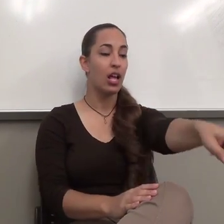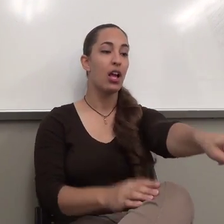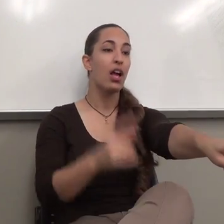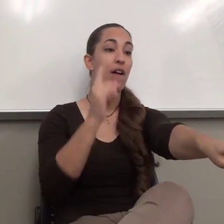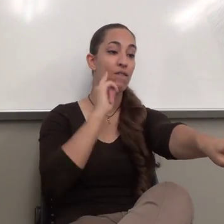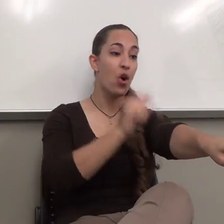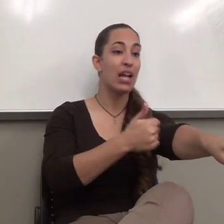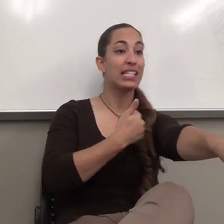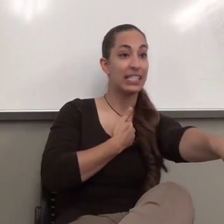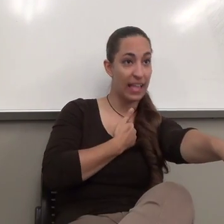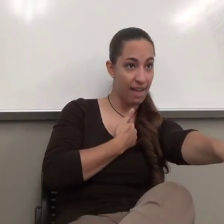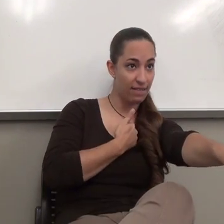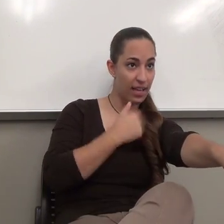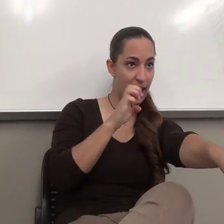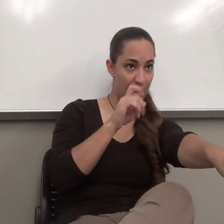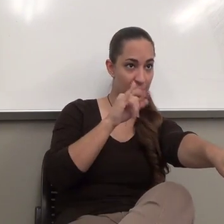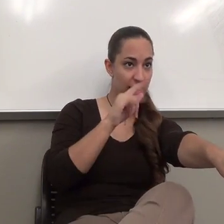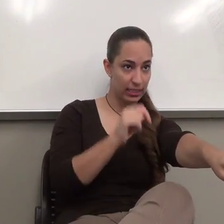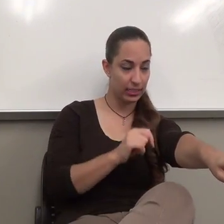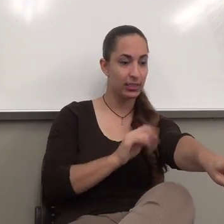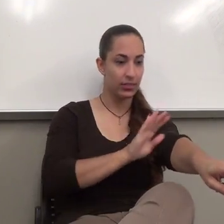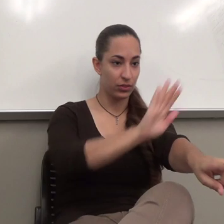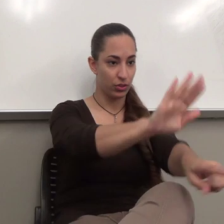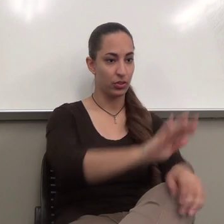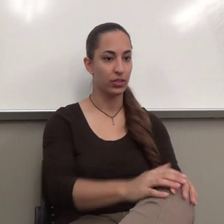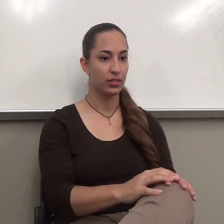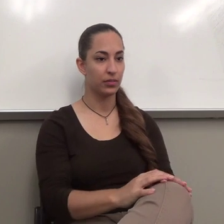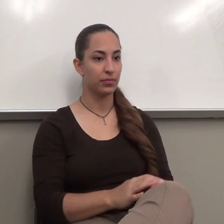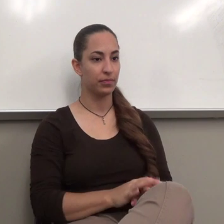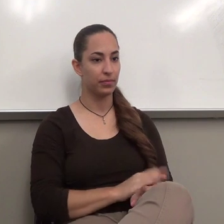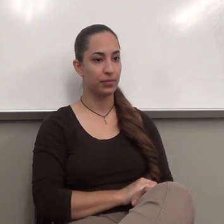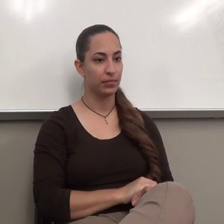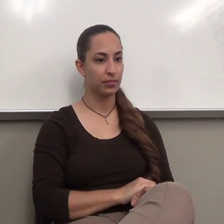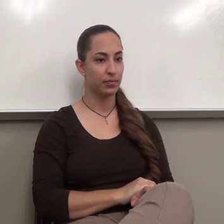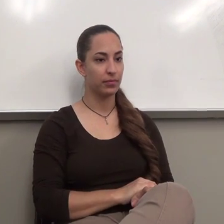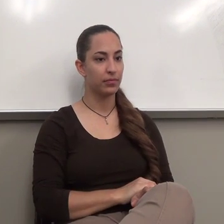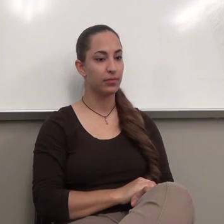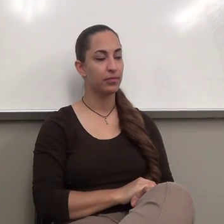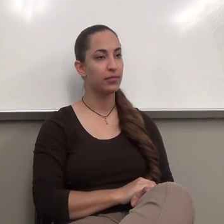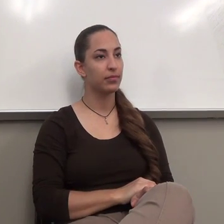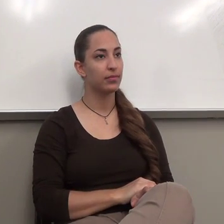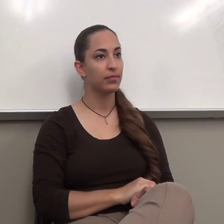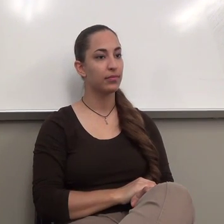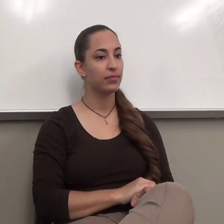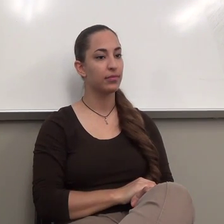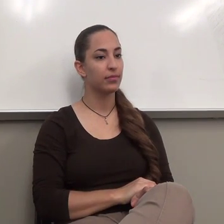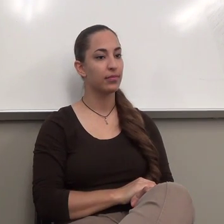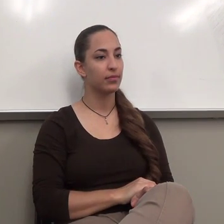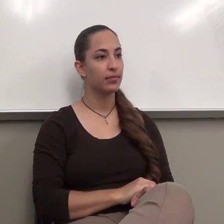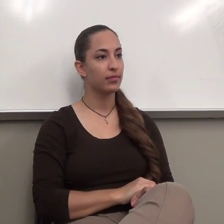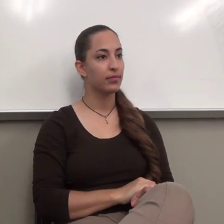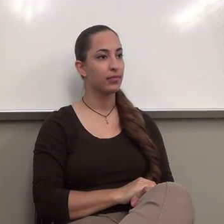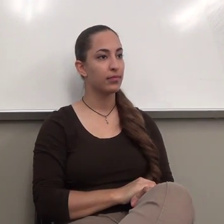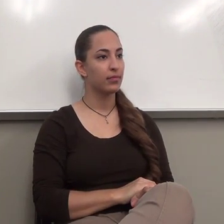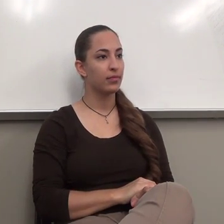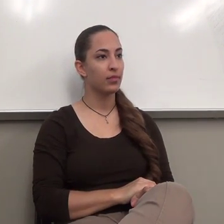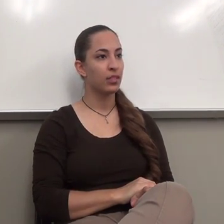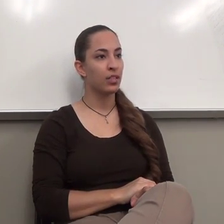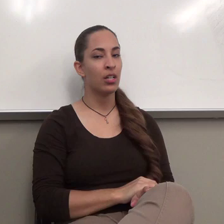I think, because we looked at everybody's topic sentence on the board, I think you guys are all in good shape with your topic sentences.